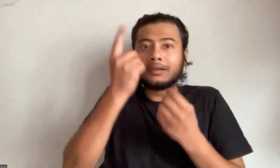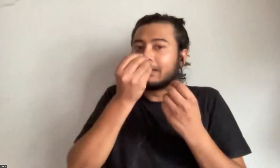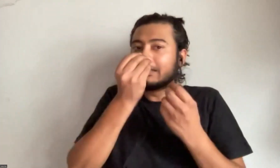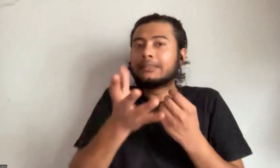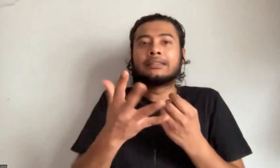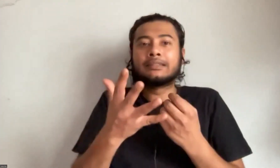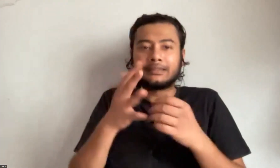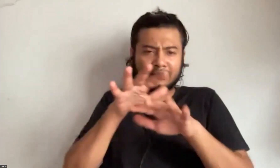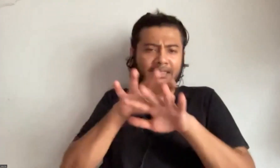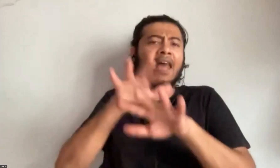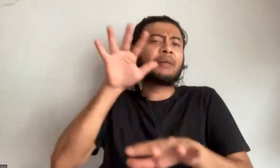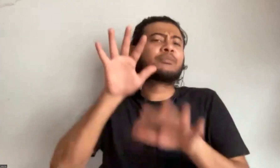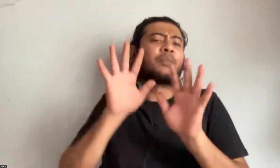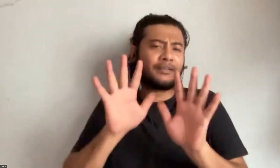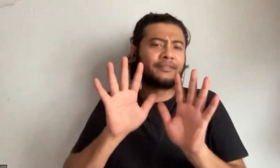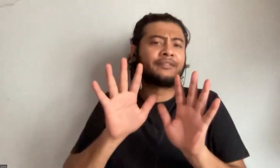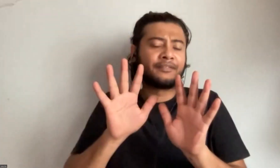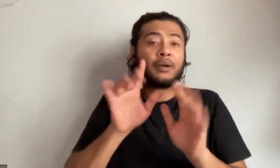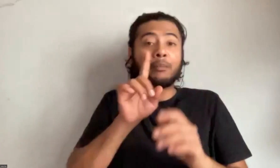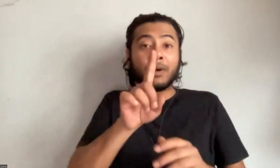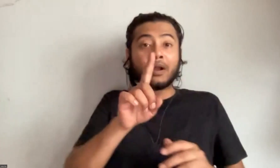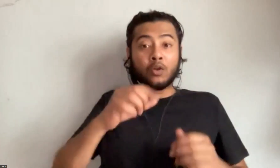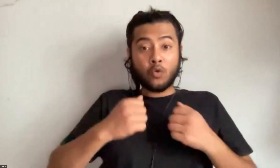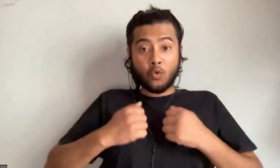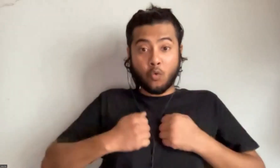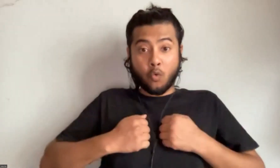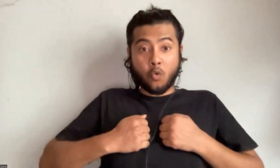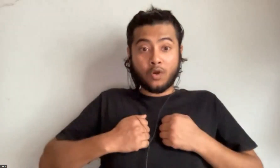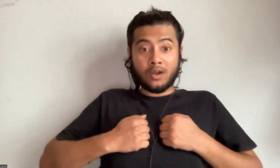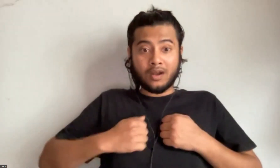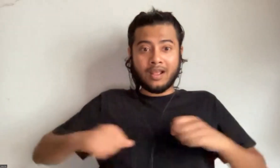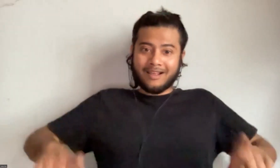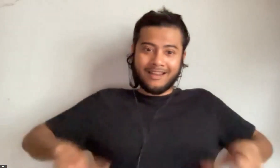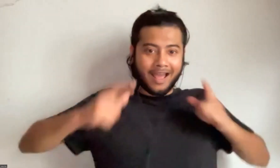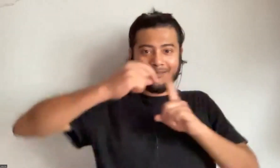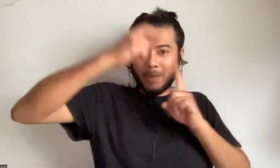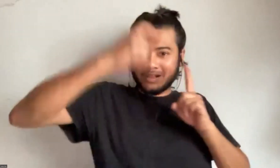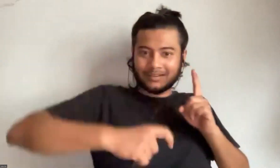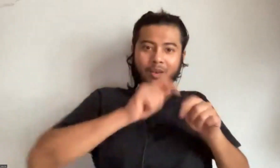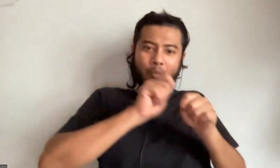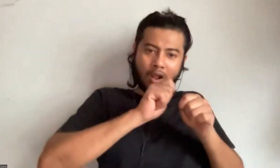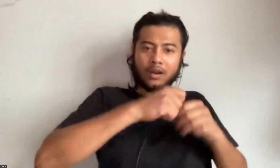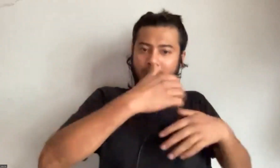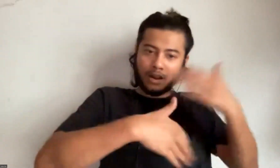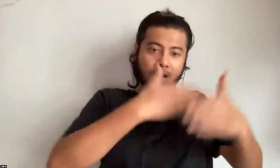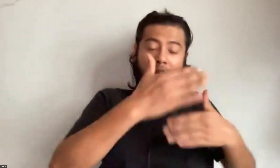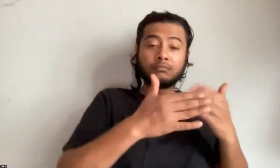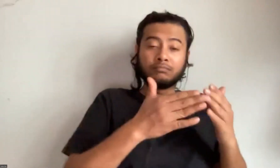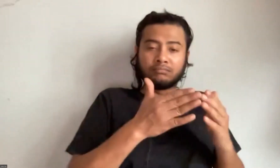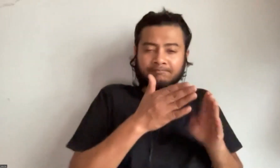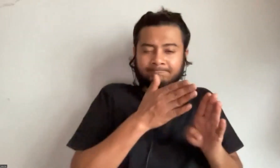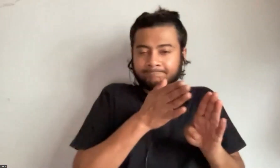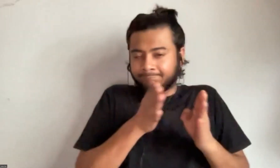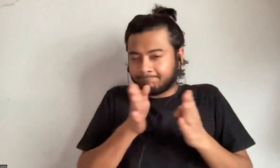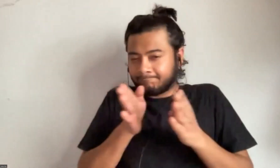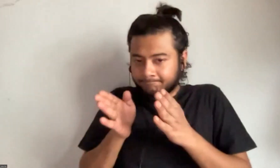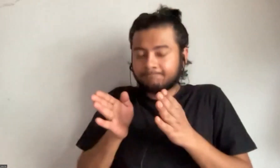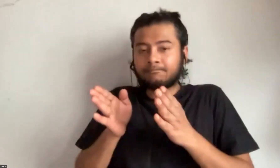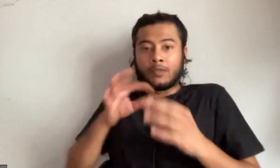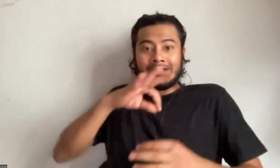Krishna consciousness becomes very, very easy. So that is why all the time we are stressing that whether you do any other ritual or